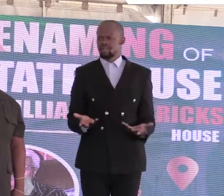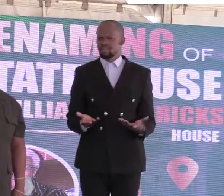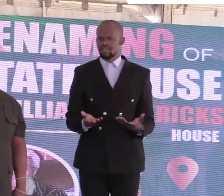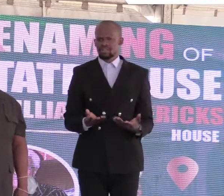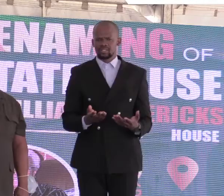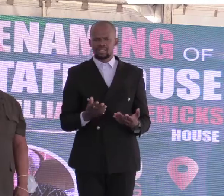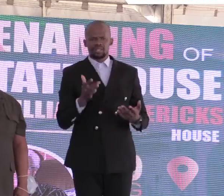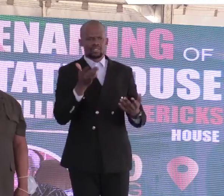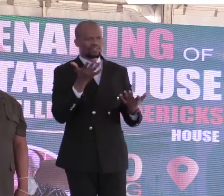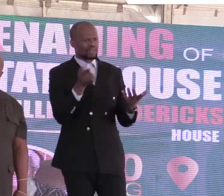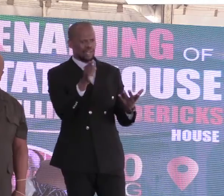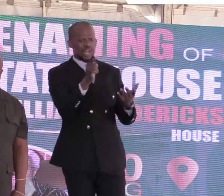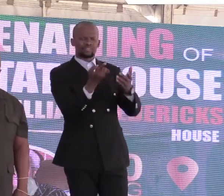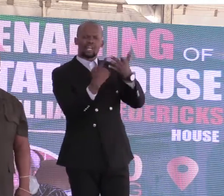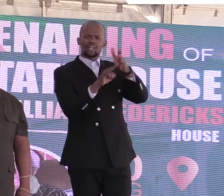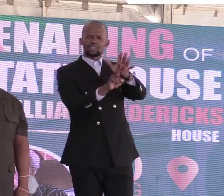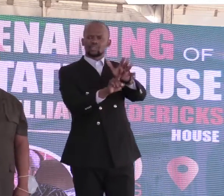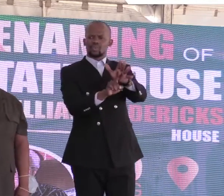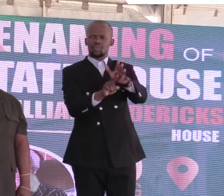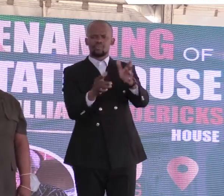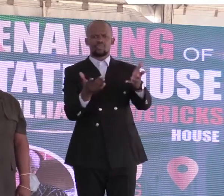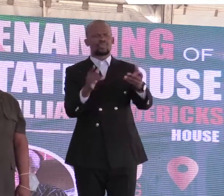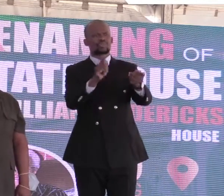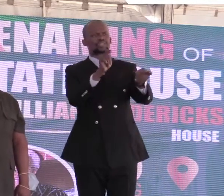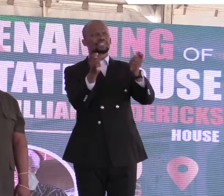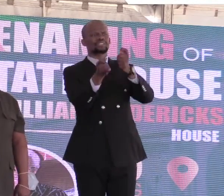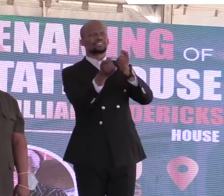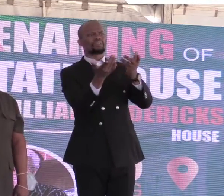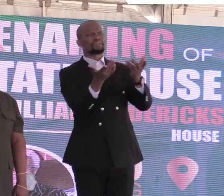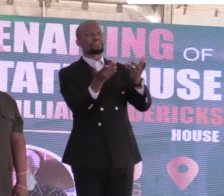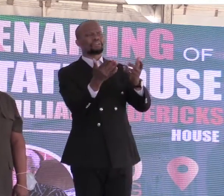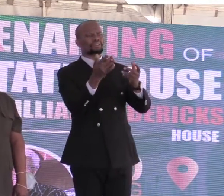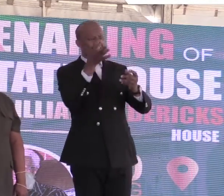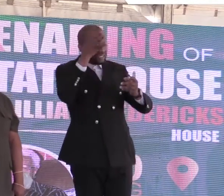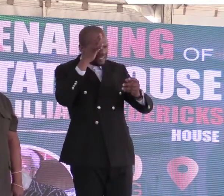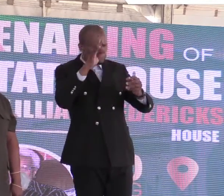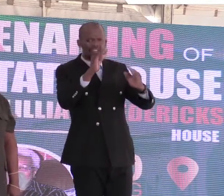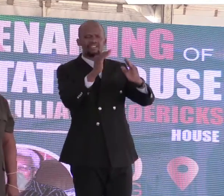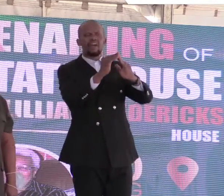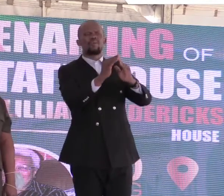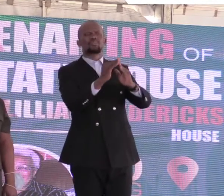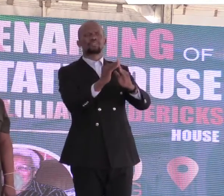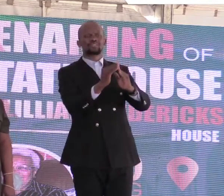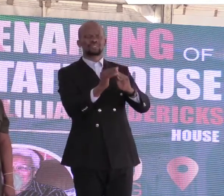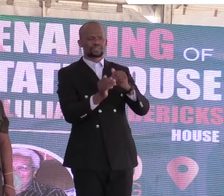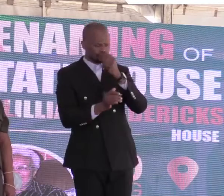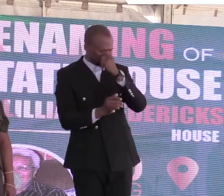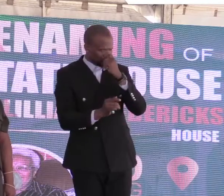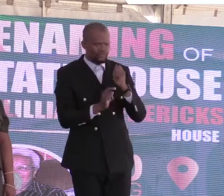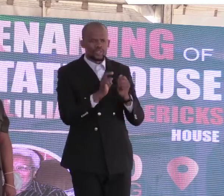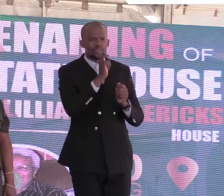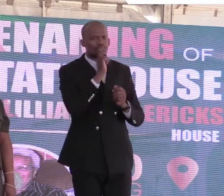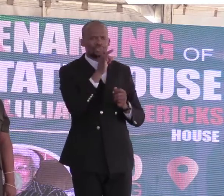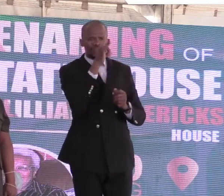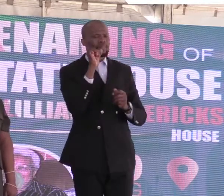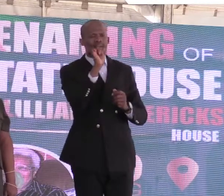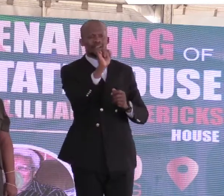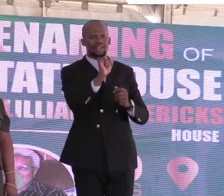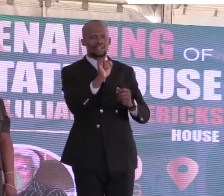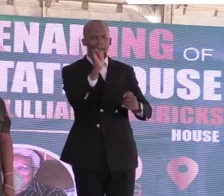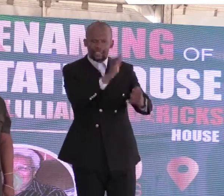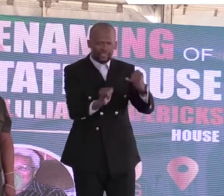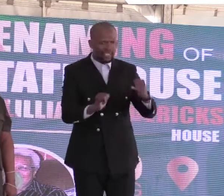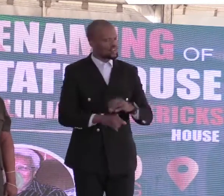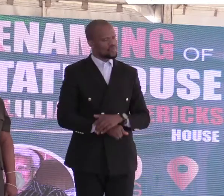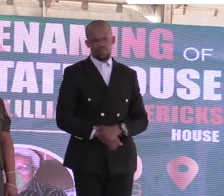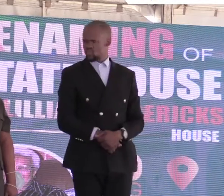for you to name the State House using Ikamanaki, it's not a mistake. And